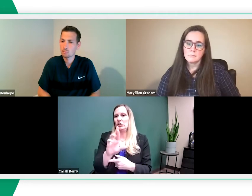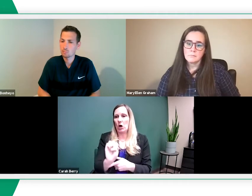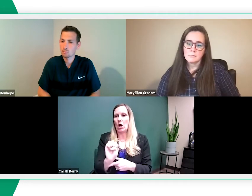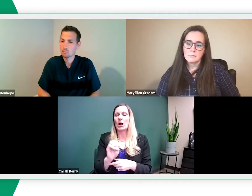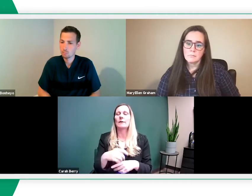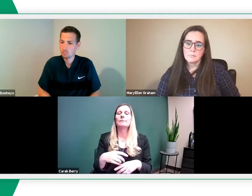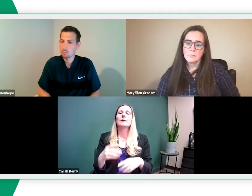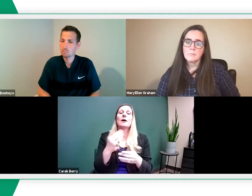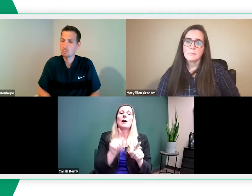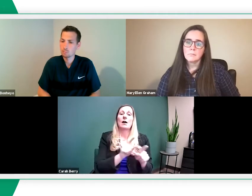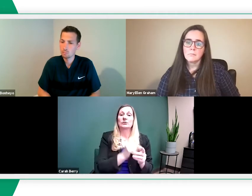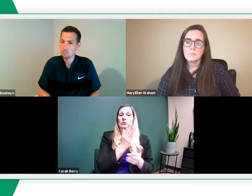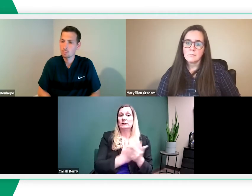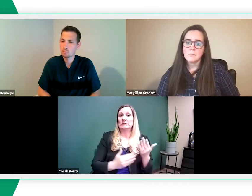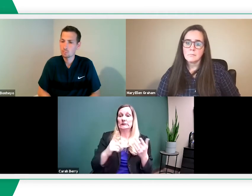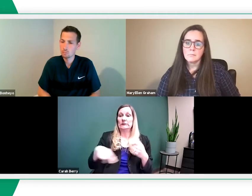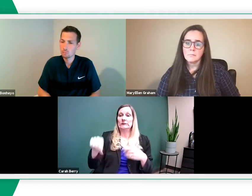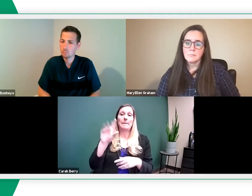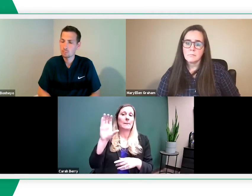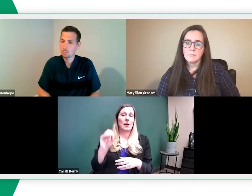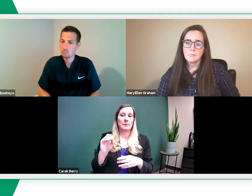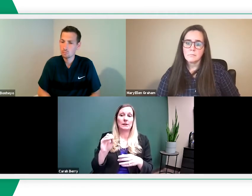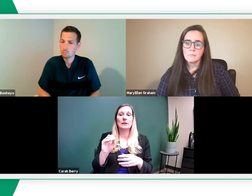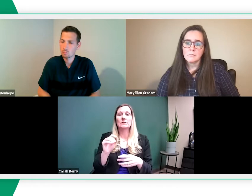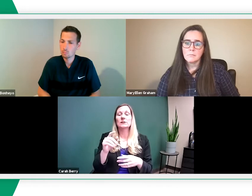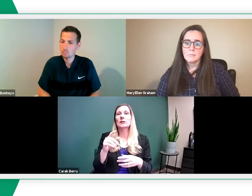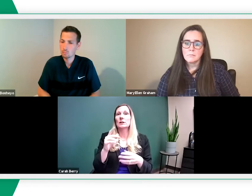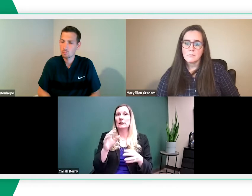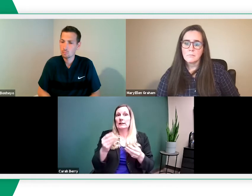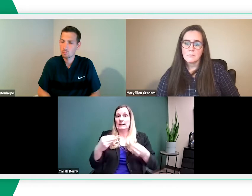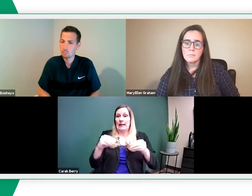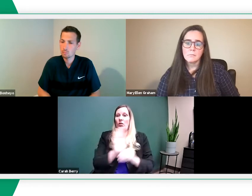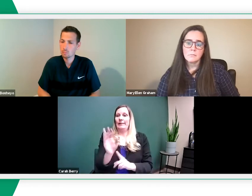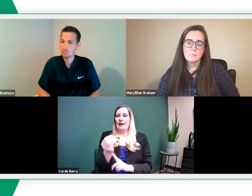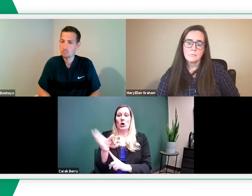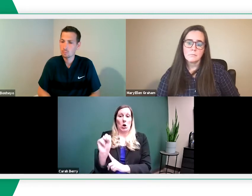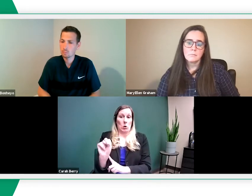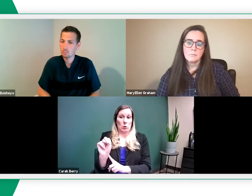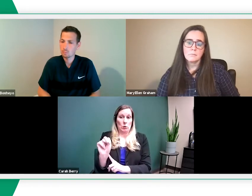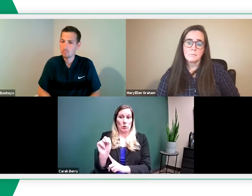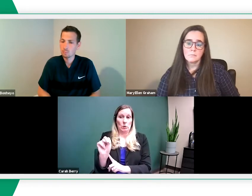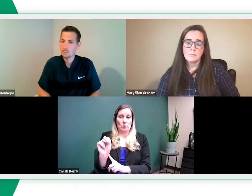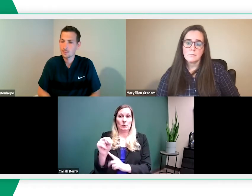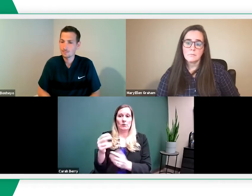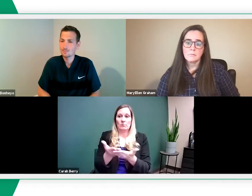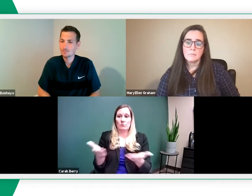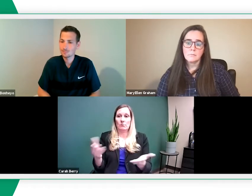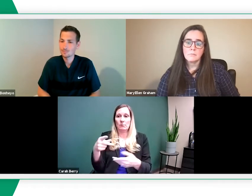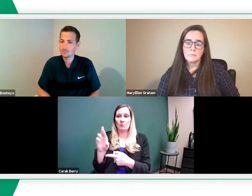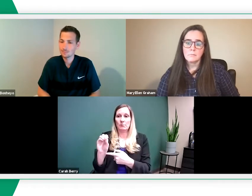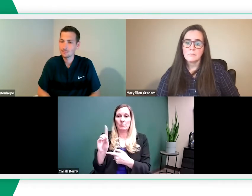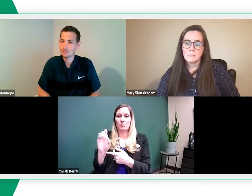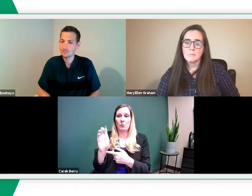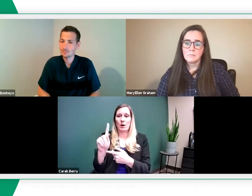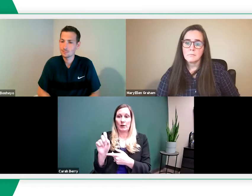is. And whatever your needs are, I'm able to handle those. There are some companies that